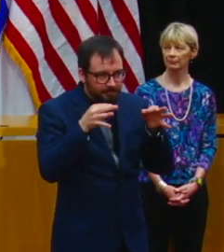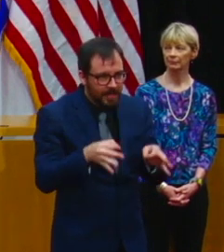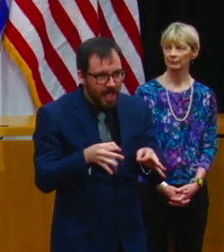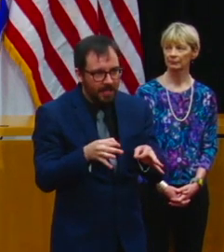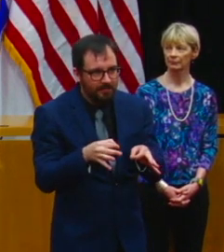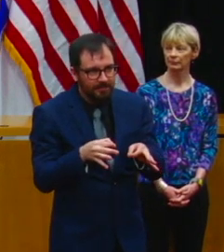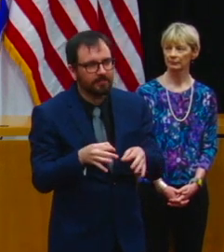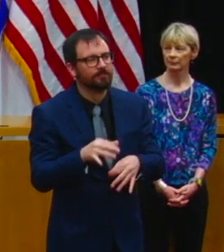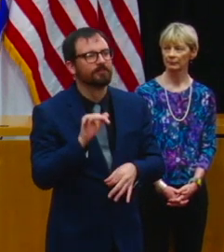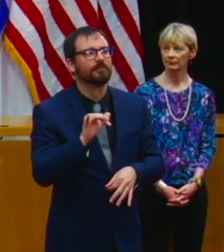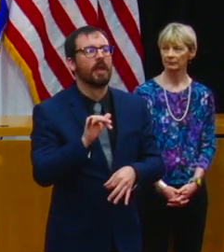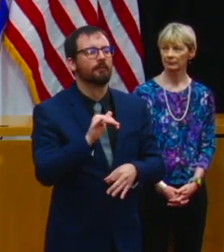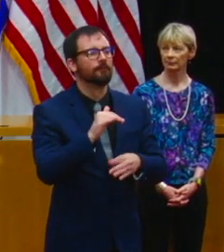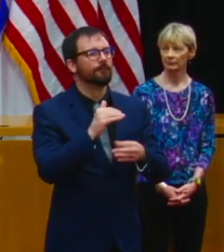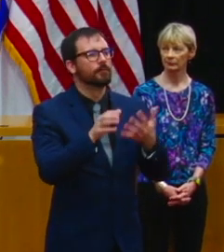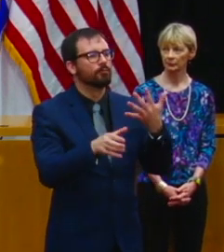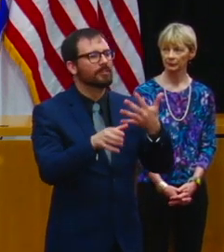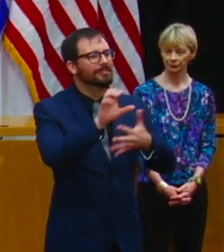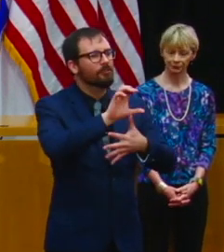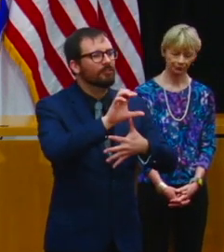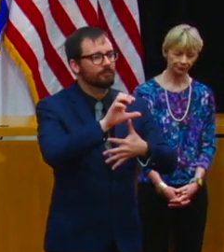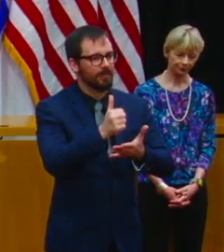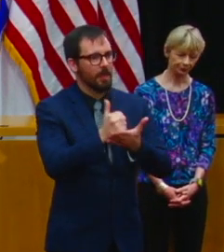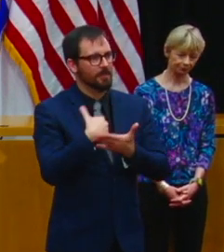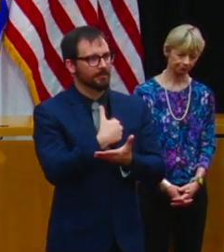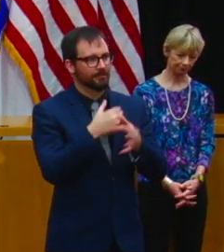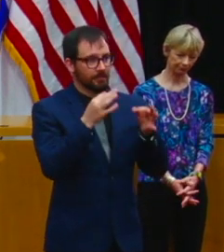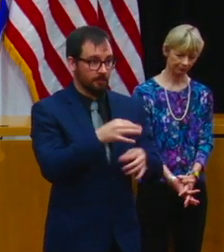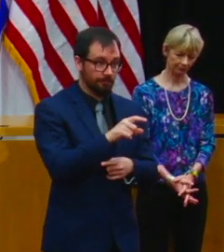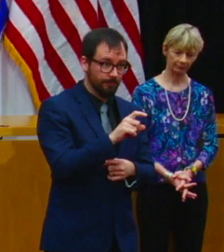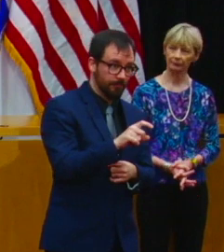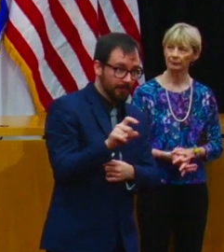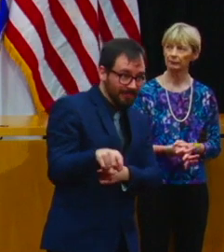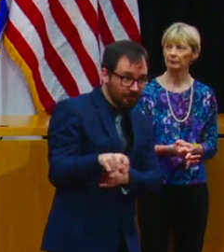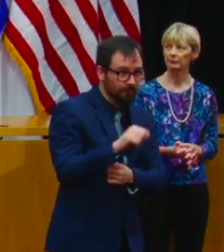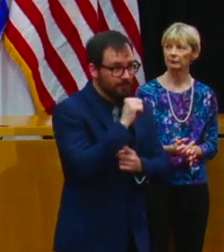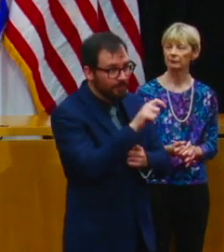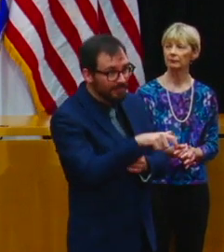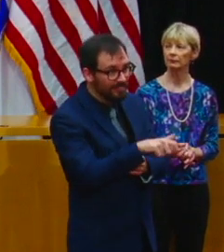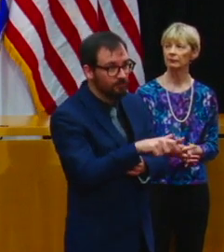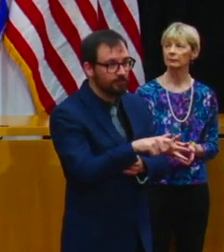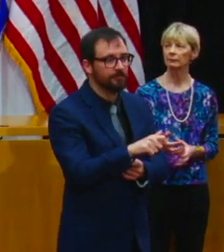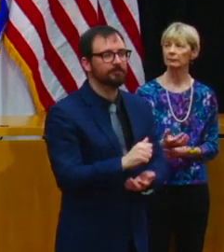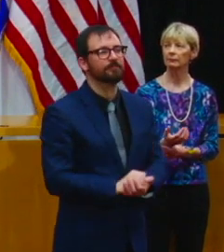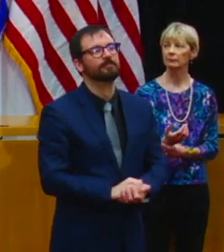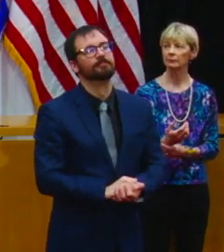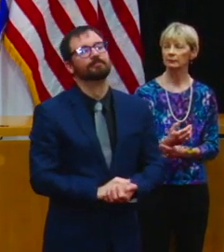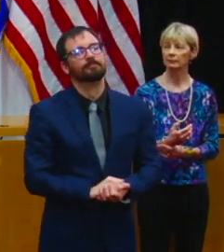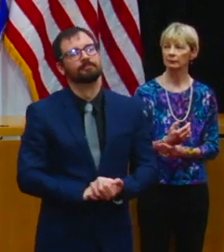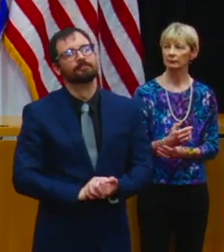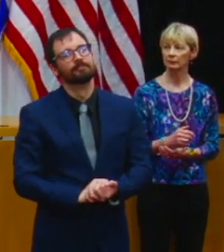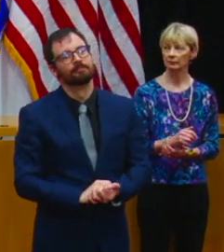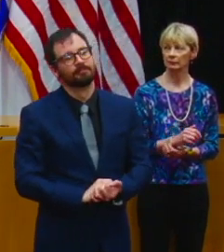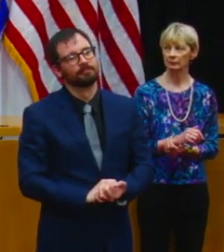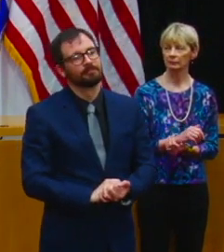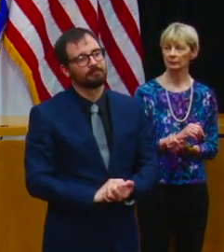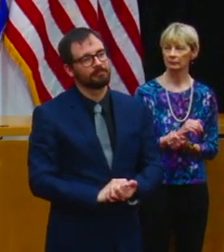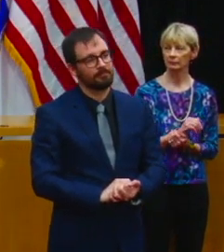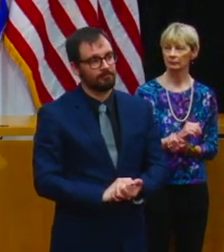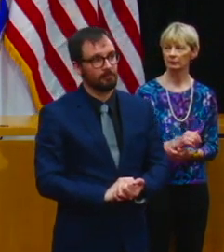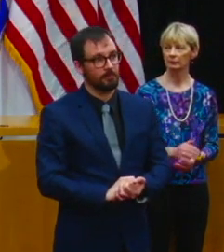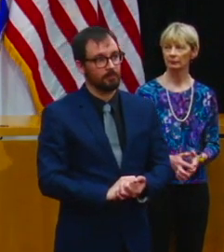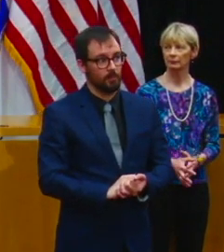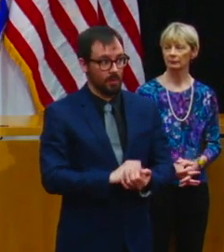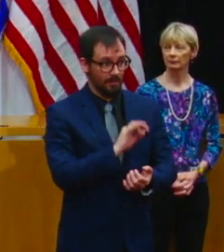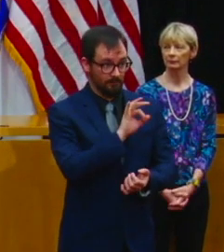guidance on whether or not, in fact, somebody does fit with the supply chain associated with an essential provider. Sometimes they do, by the way, and sometimes